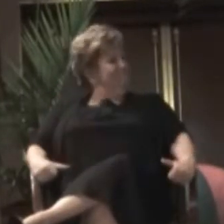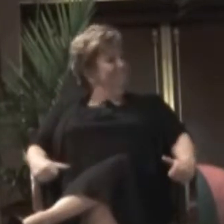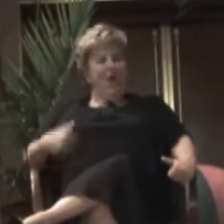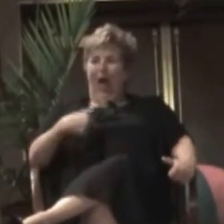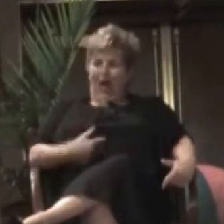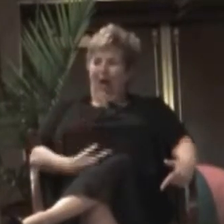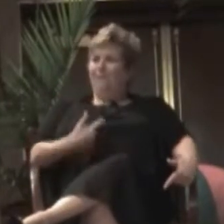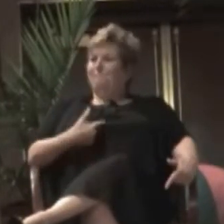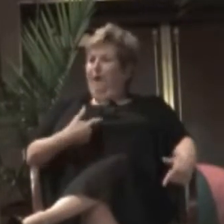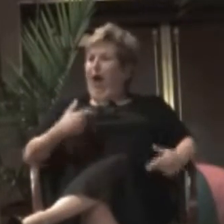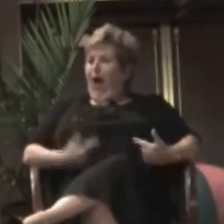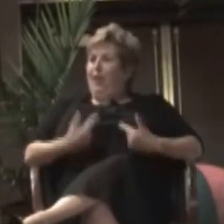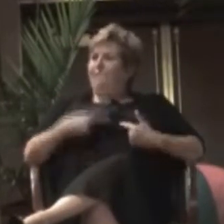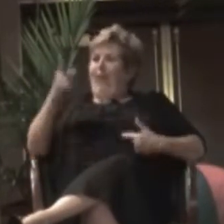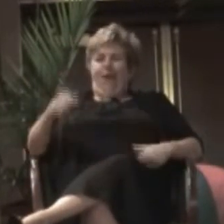Yeah, go for that's fantastic.